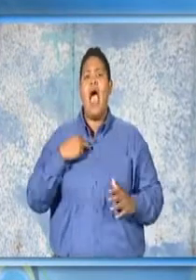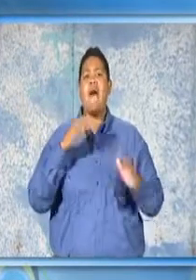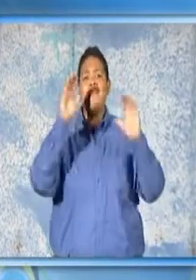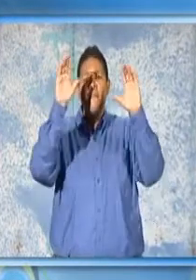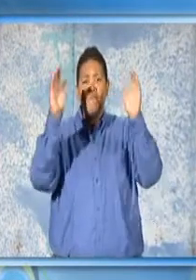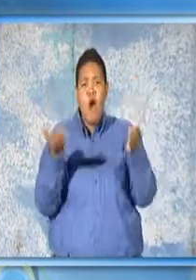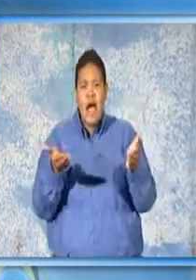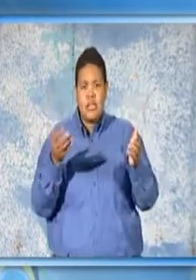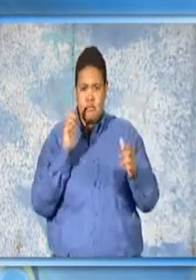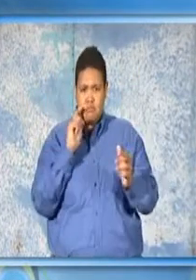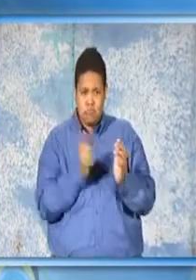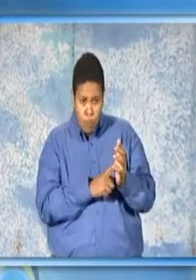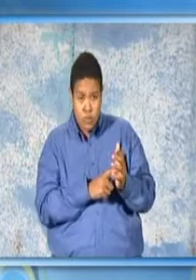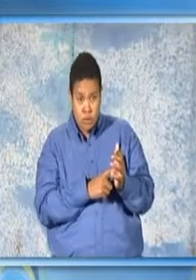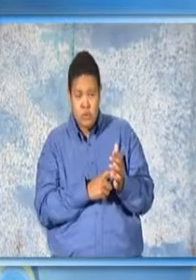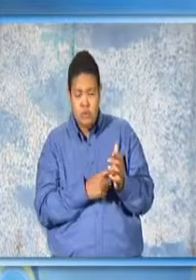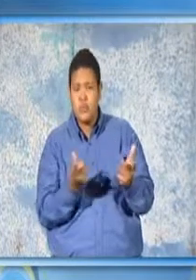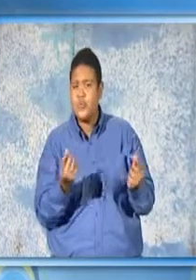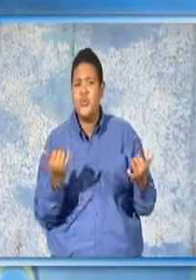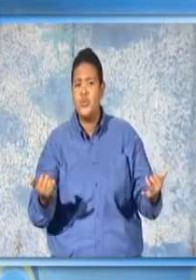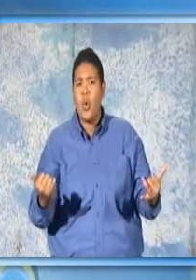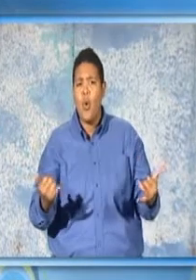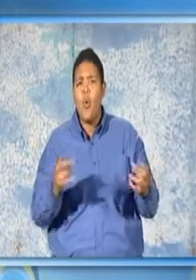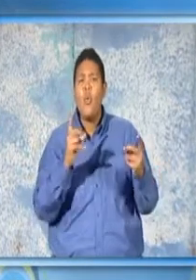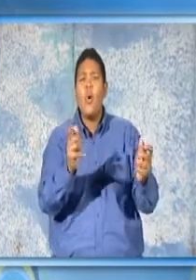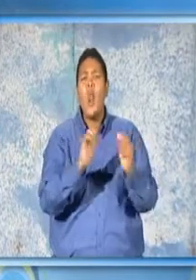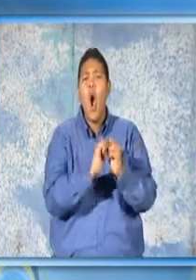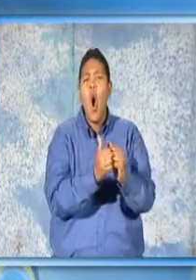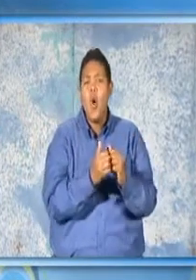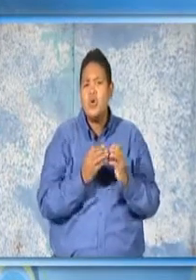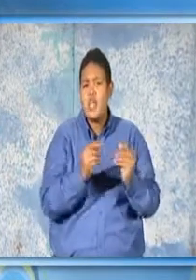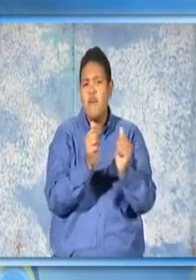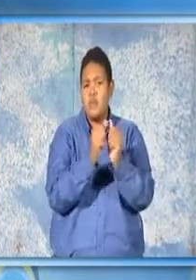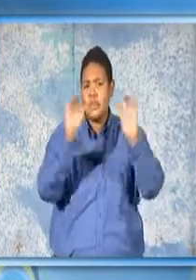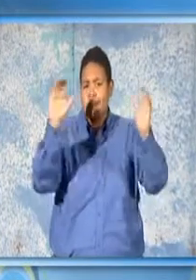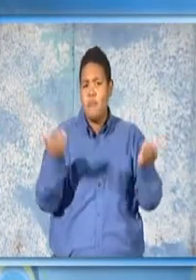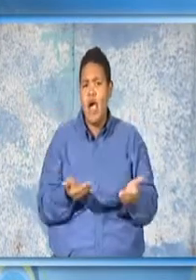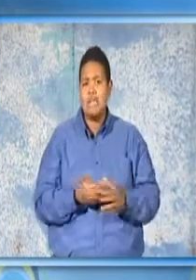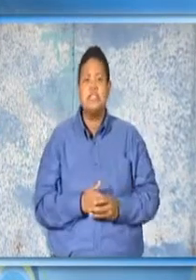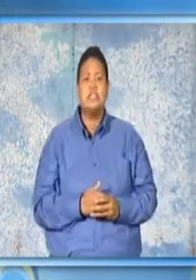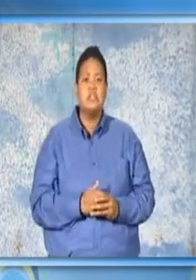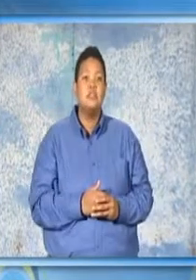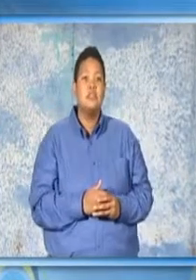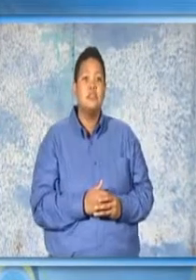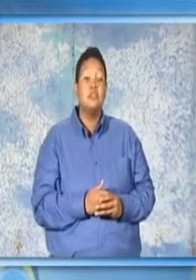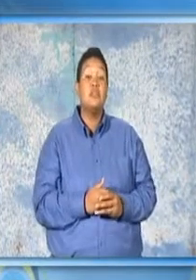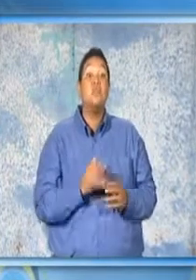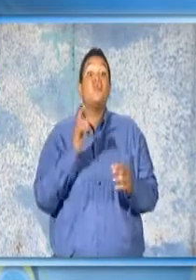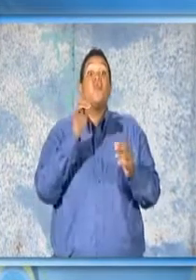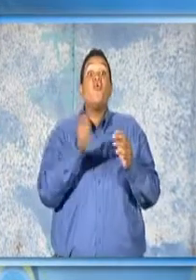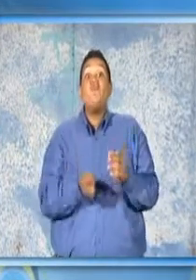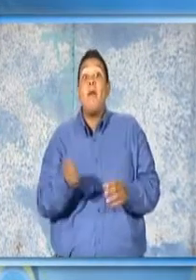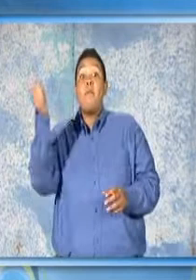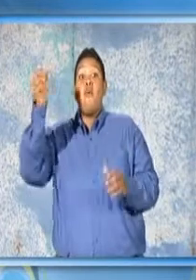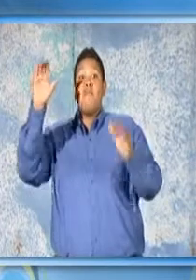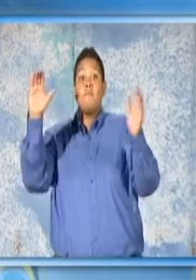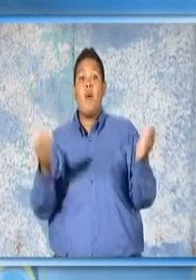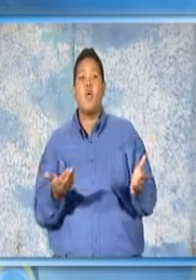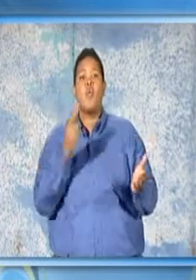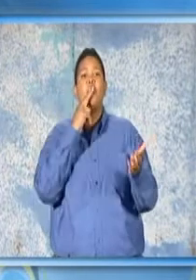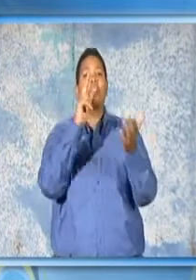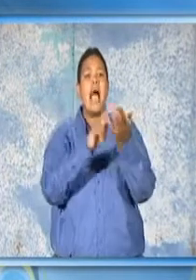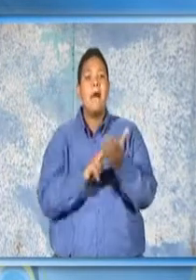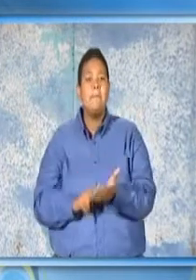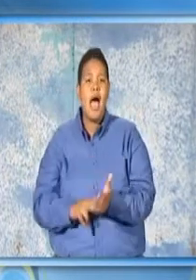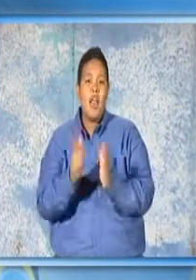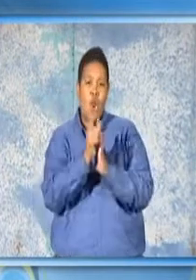brackets. So let us look quickly at what to do with our brackets. In order to remove brackets, we apply the